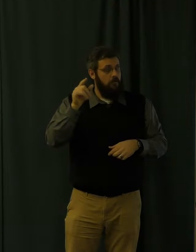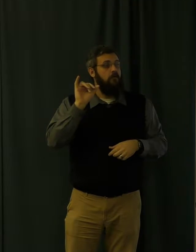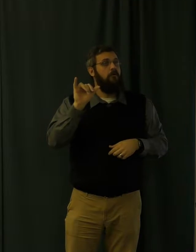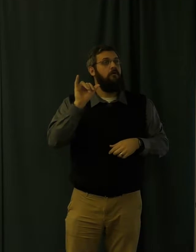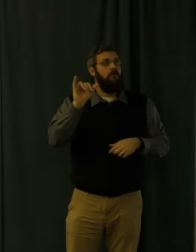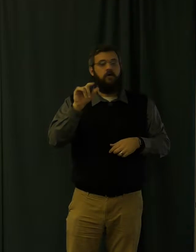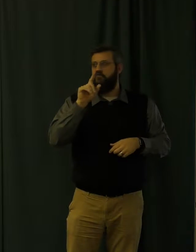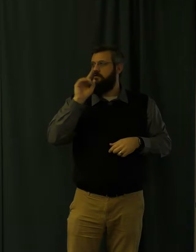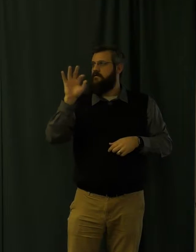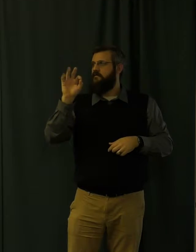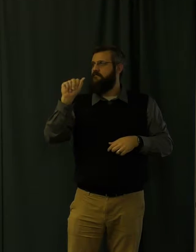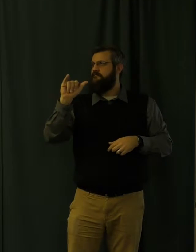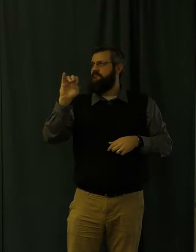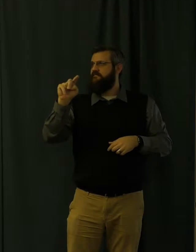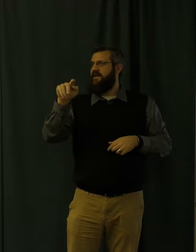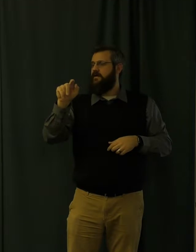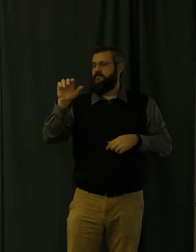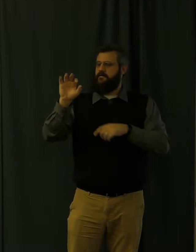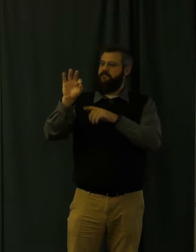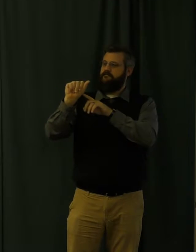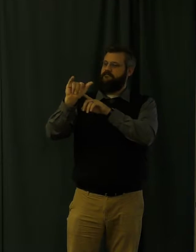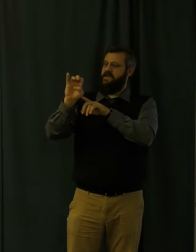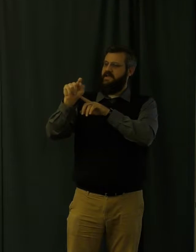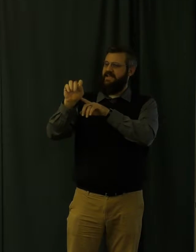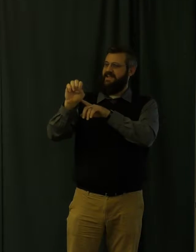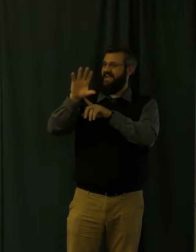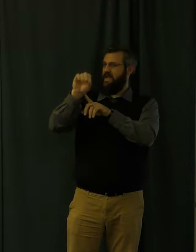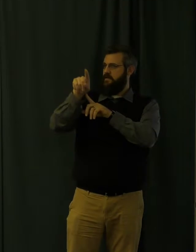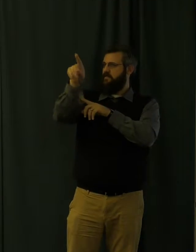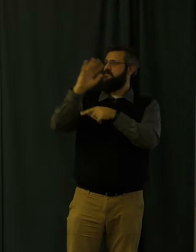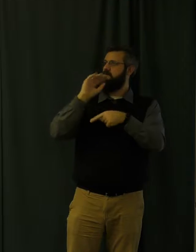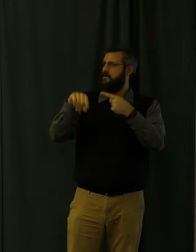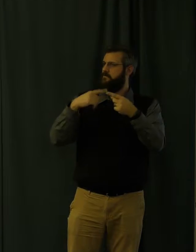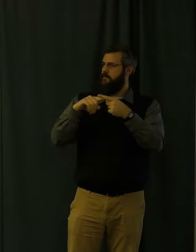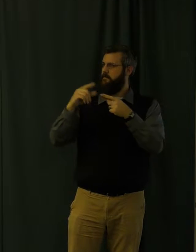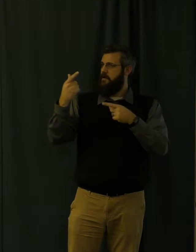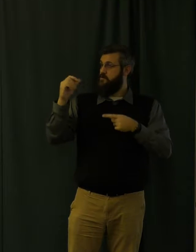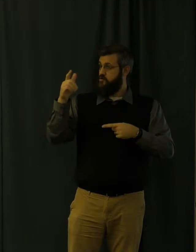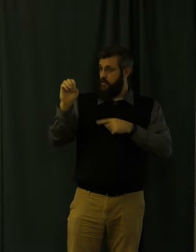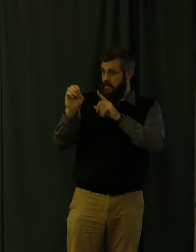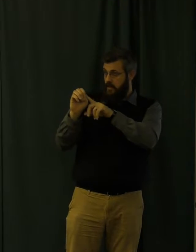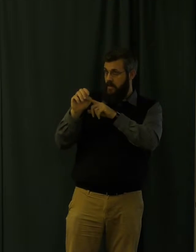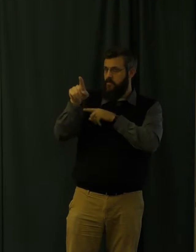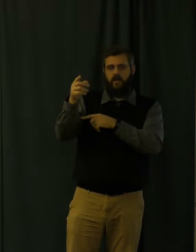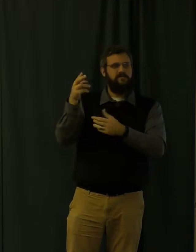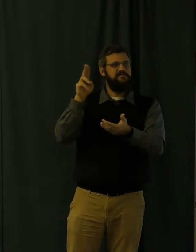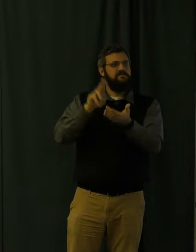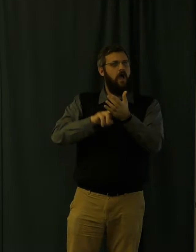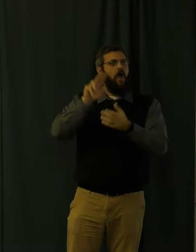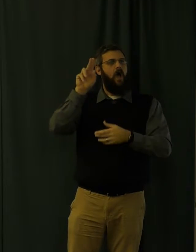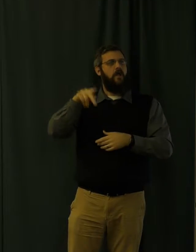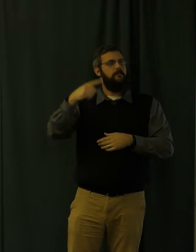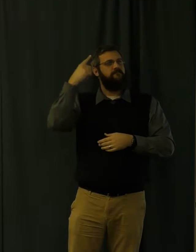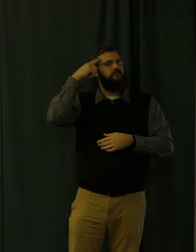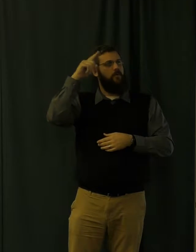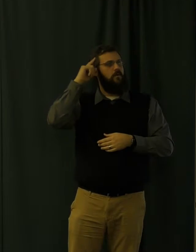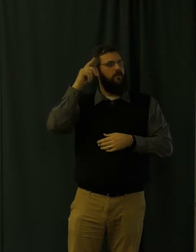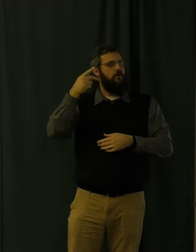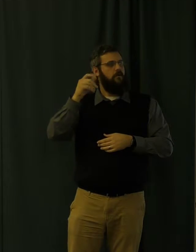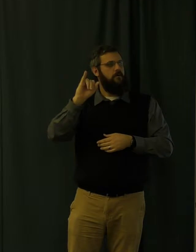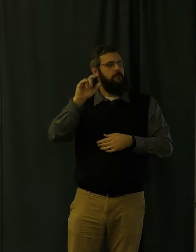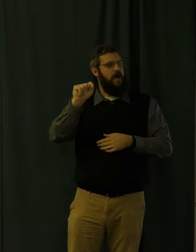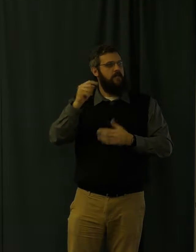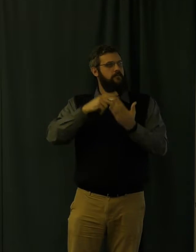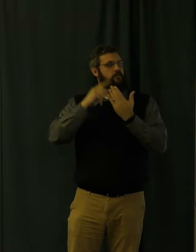actually Fayette County's tech department was talking about Google lets you sign up to be like pilots of certain things, like early